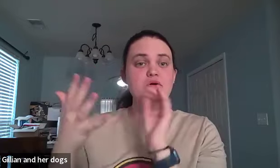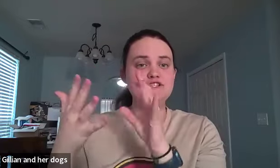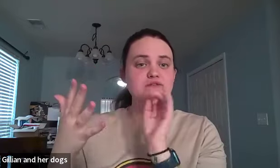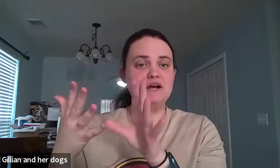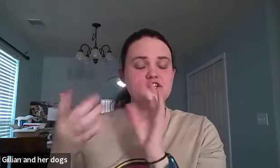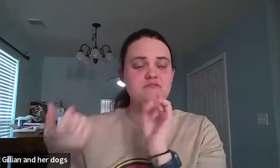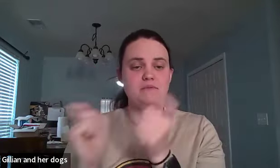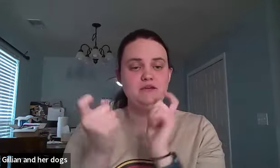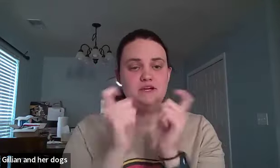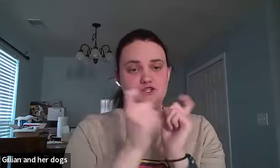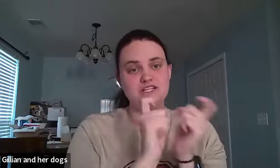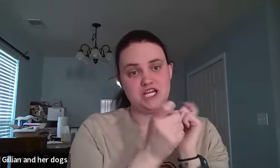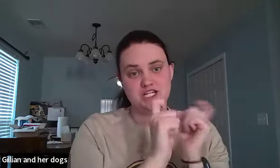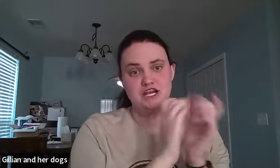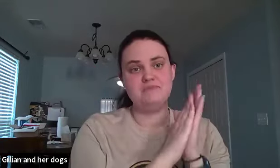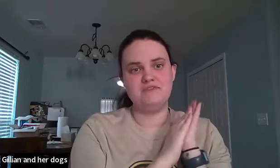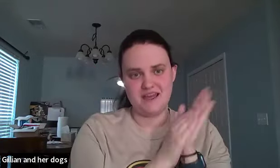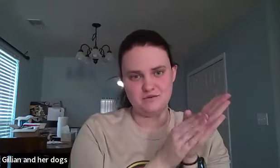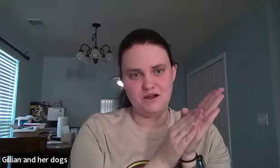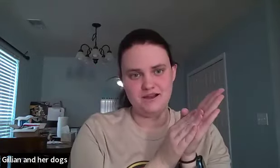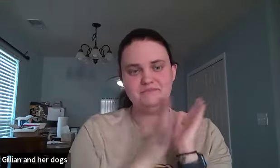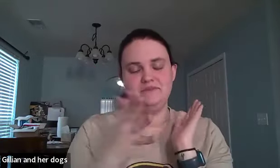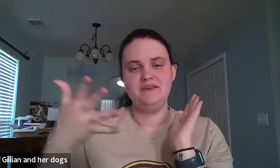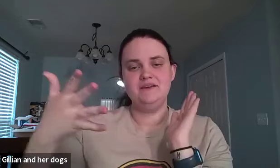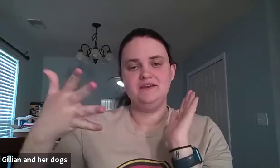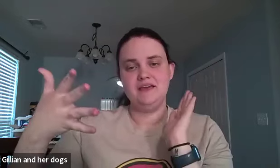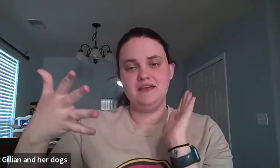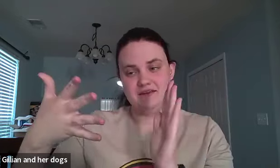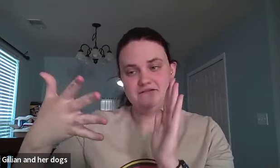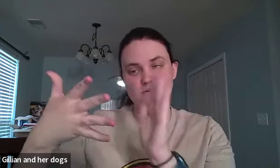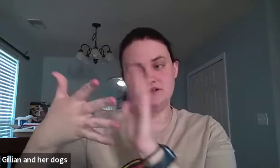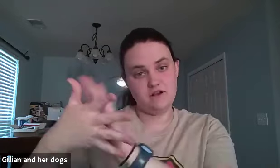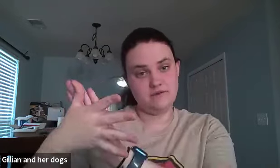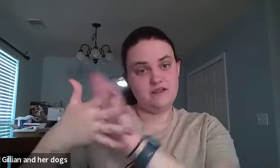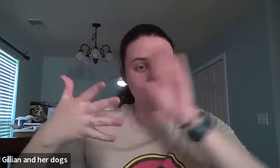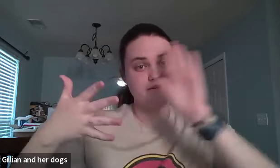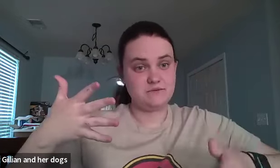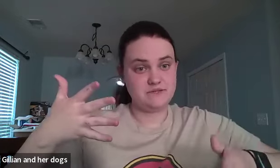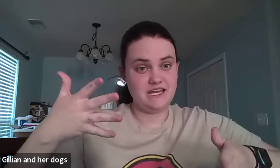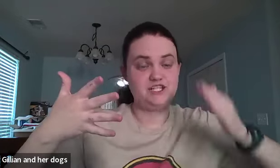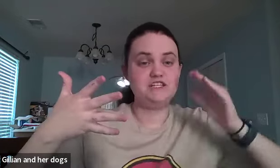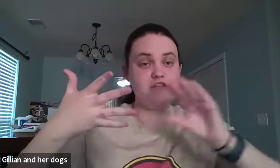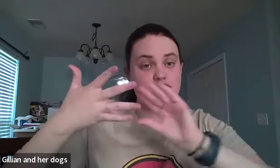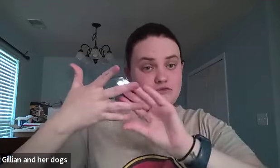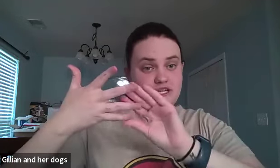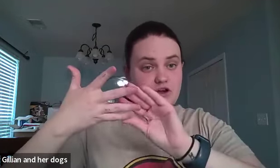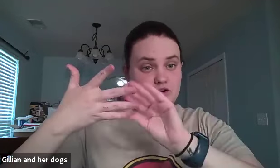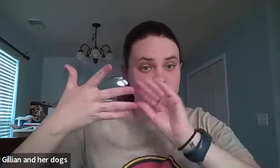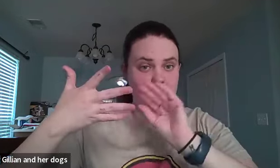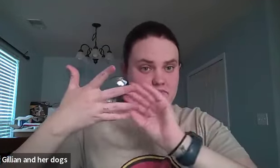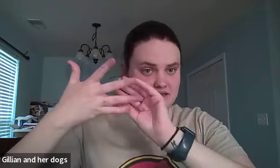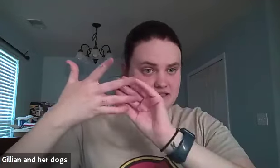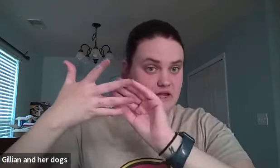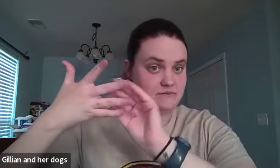throwing too much of how many ways you can change it up. That's why. If you were talking about, like, for example, Miss Katie, she's got 3 daughters back to back to